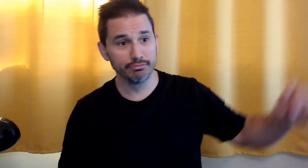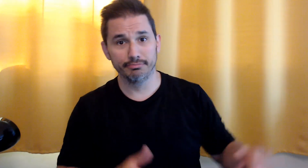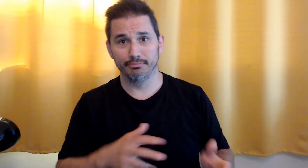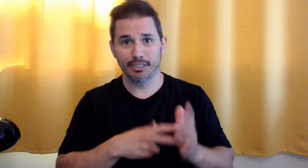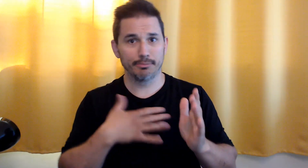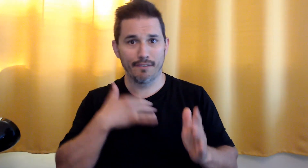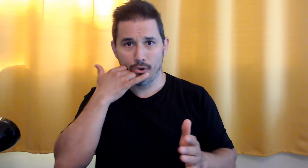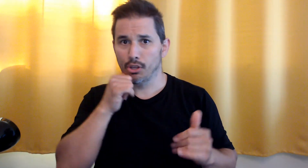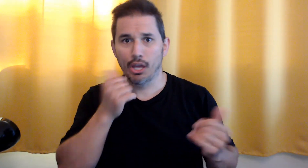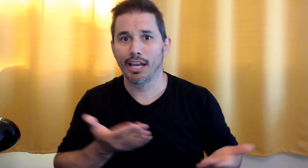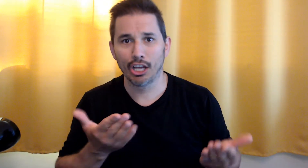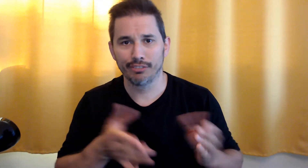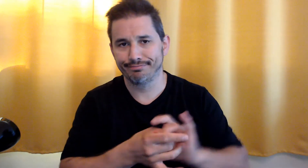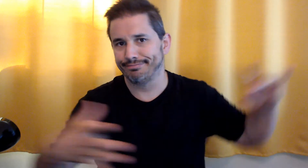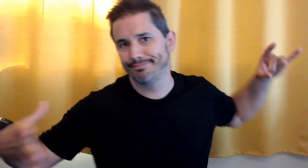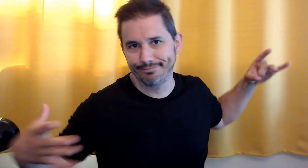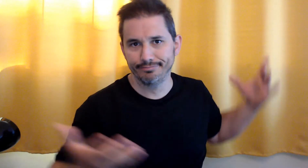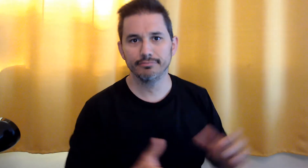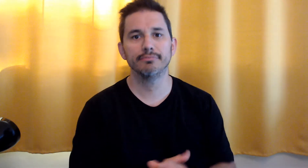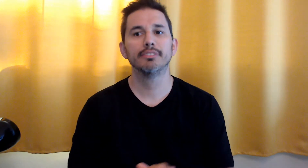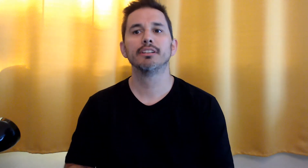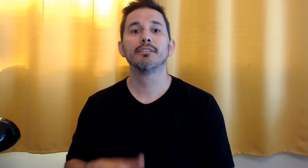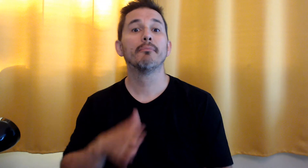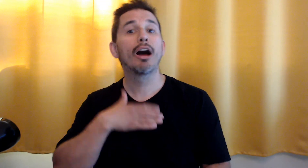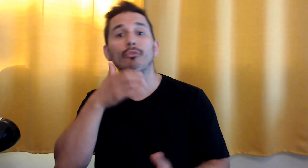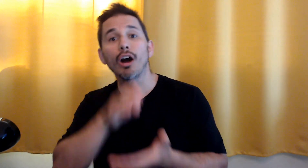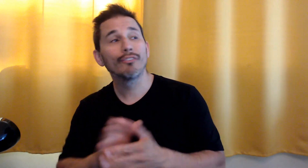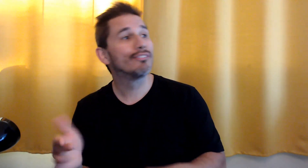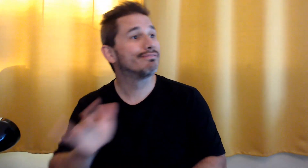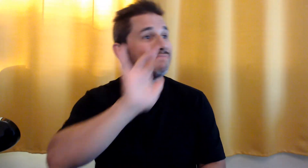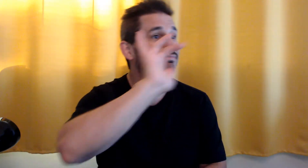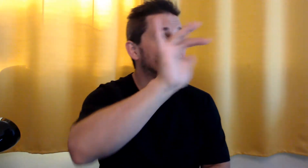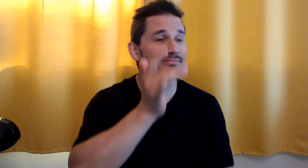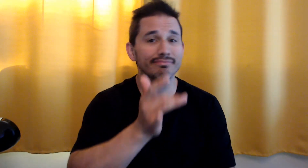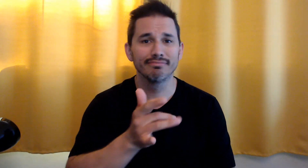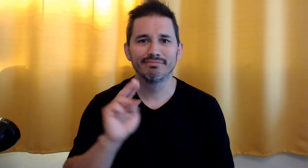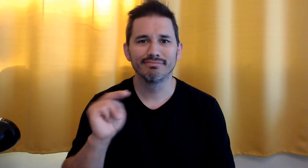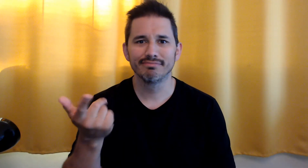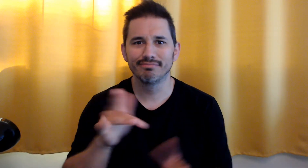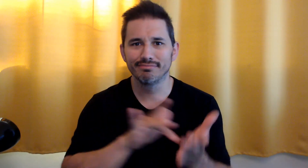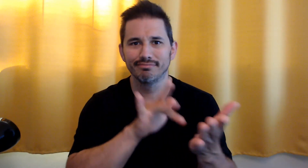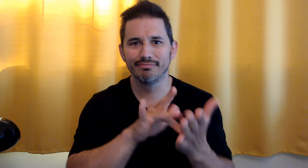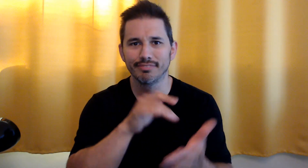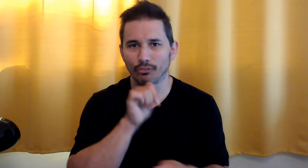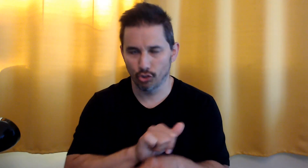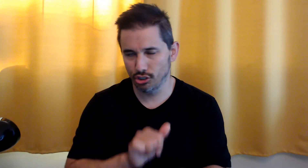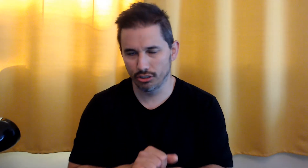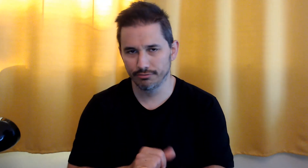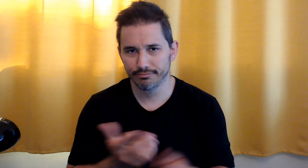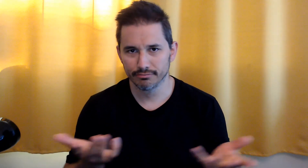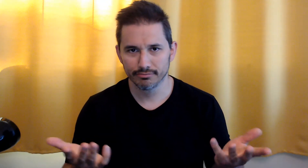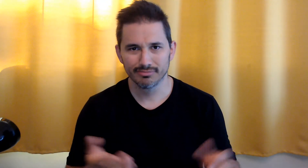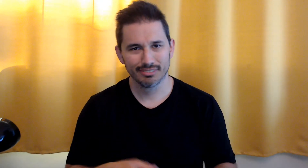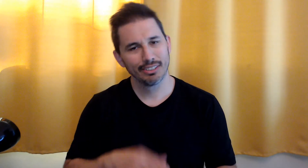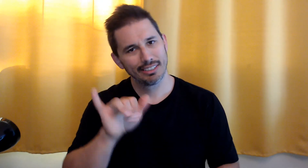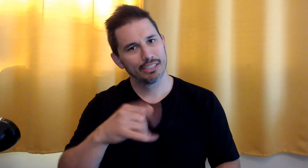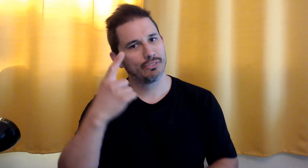someone else who was home without me there, like my wife for instance, wouldn't be able to hit that button to turn on and off smart